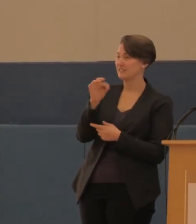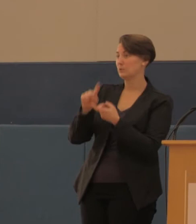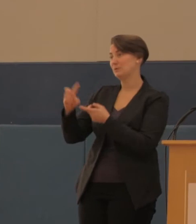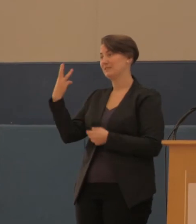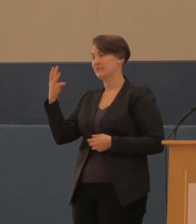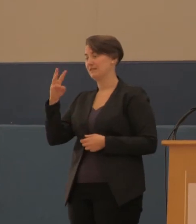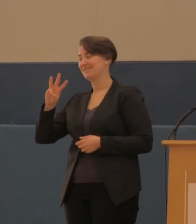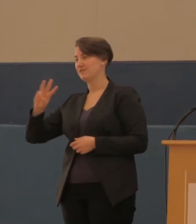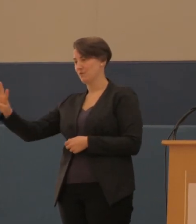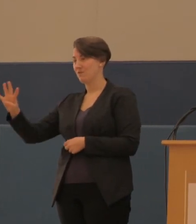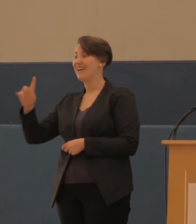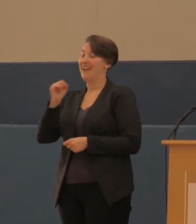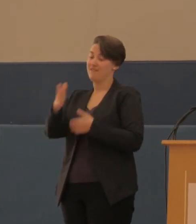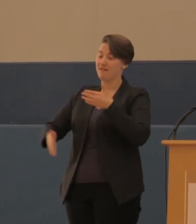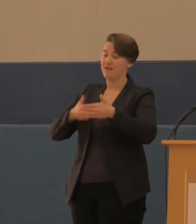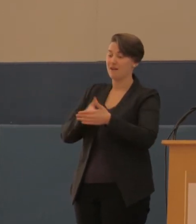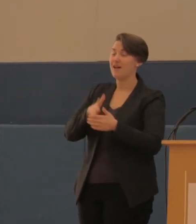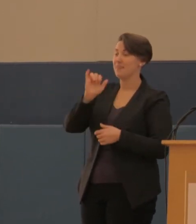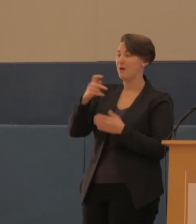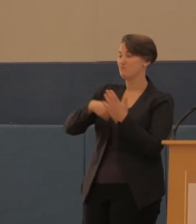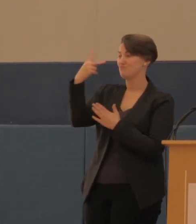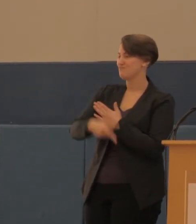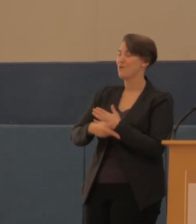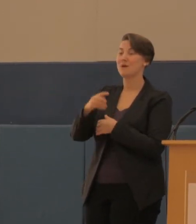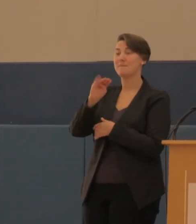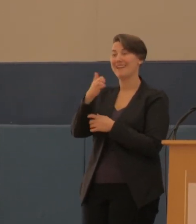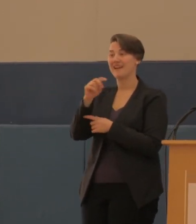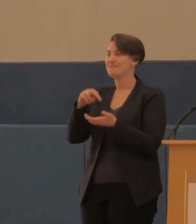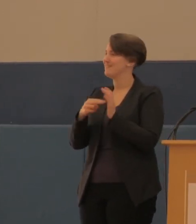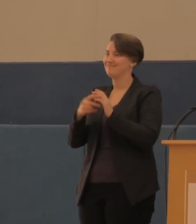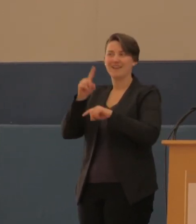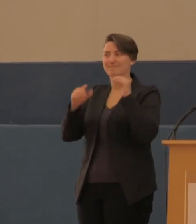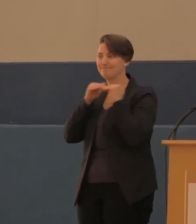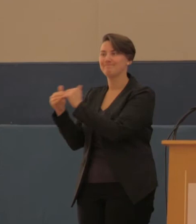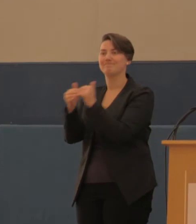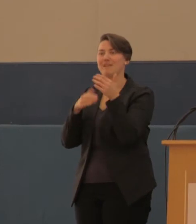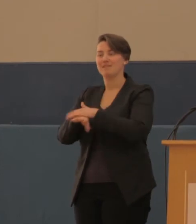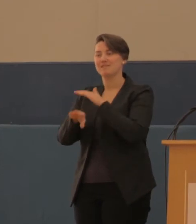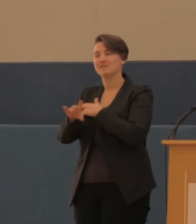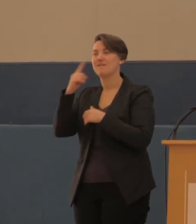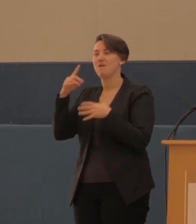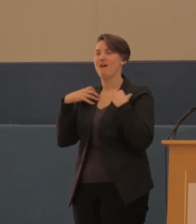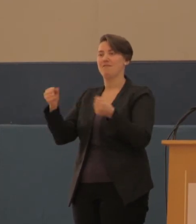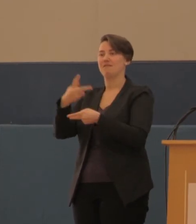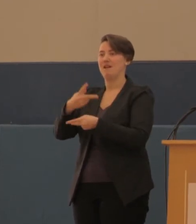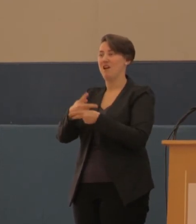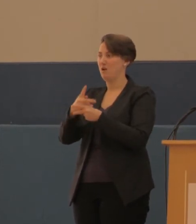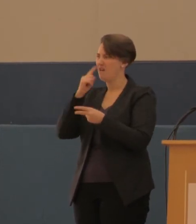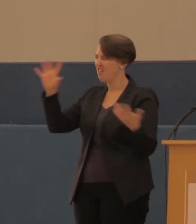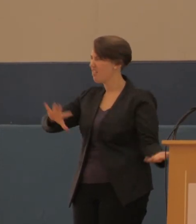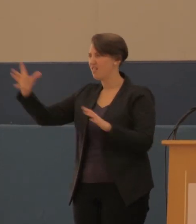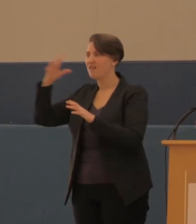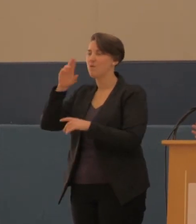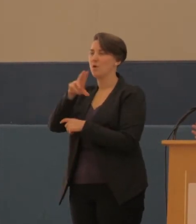on the program would undermine equitable access for health care. The result would create a public health crisis.